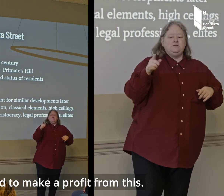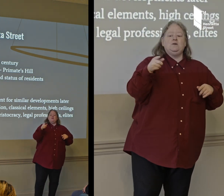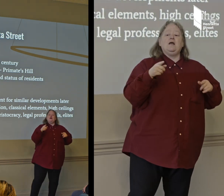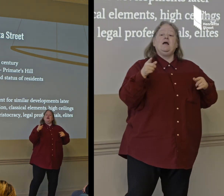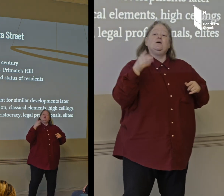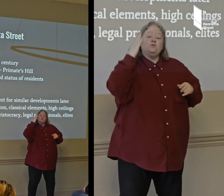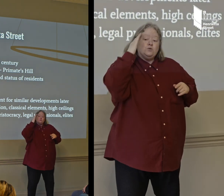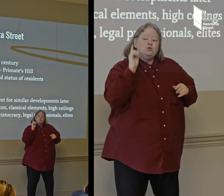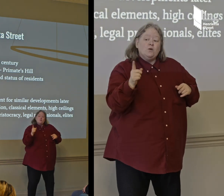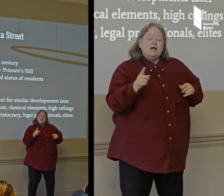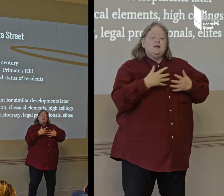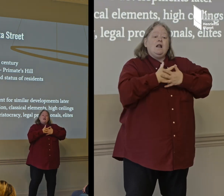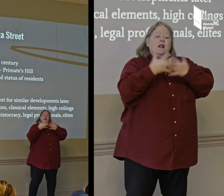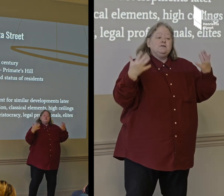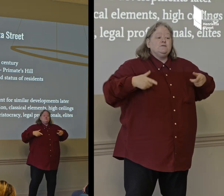from this.